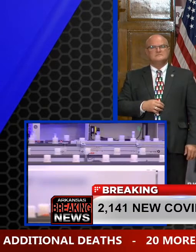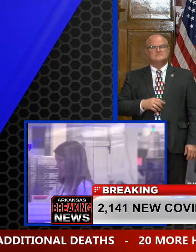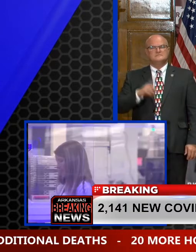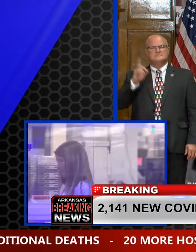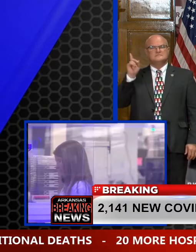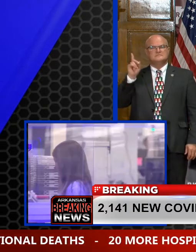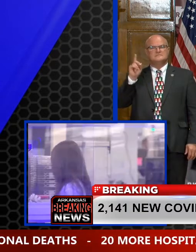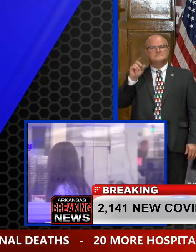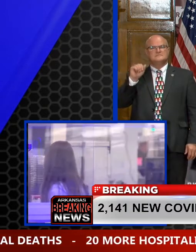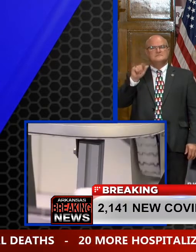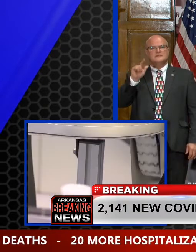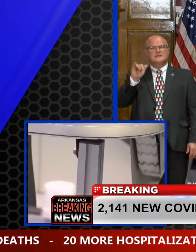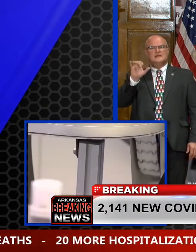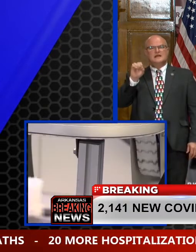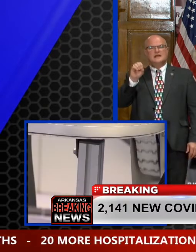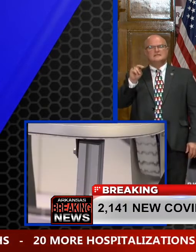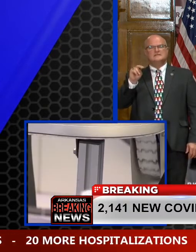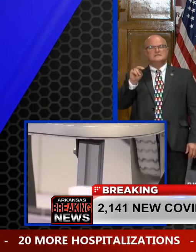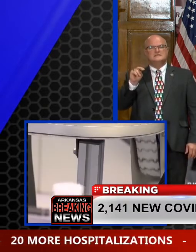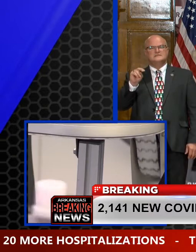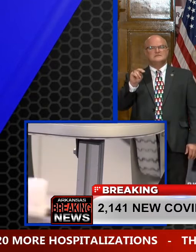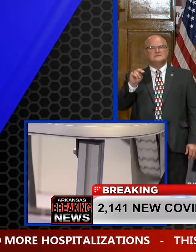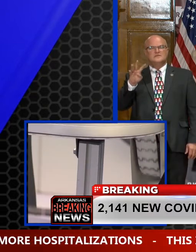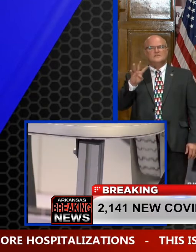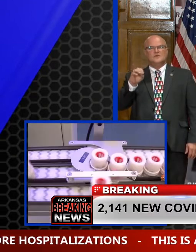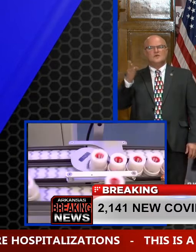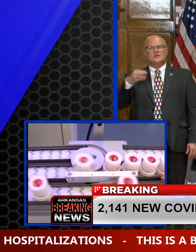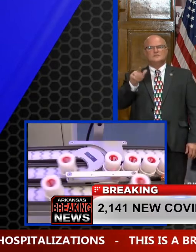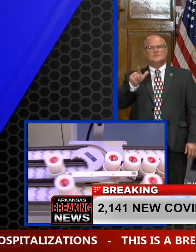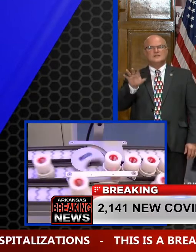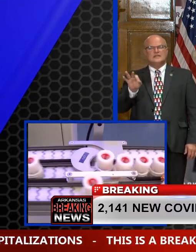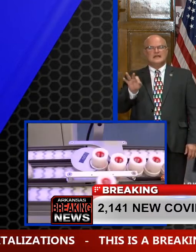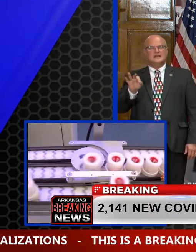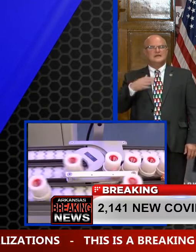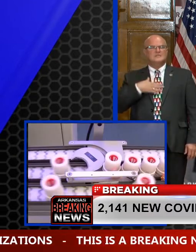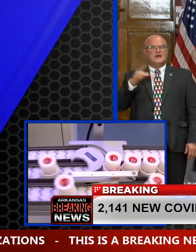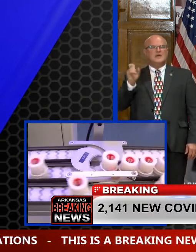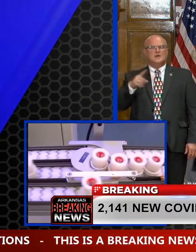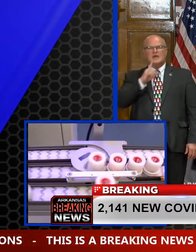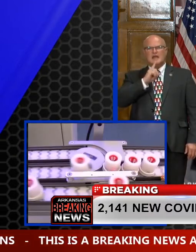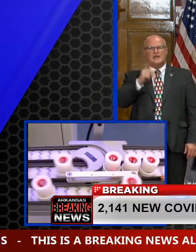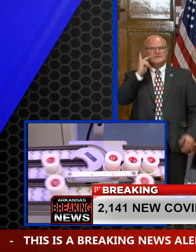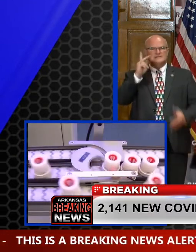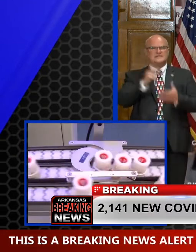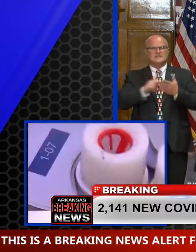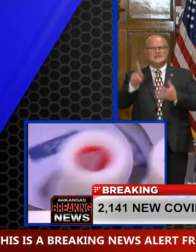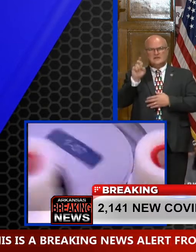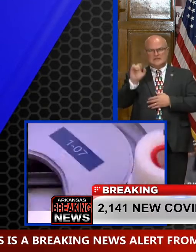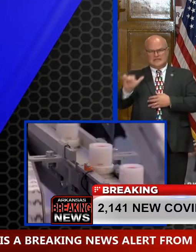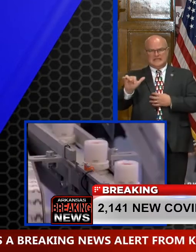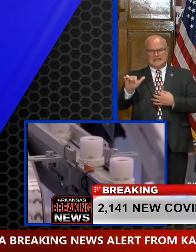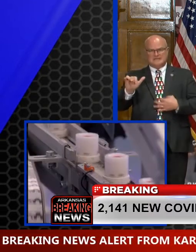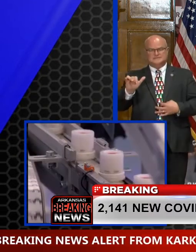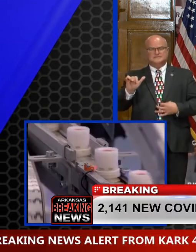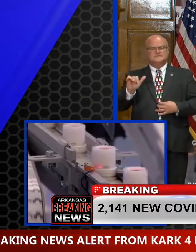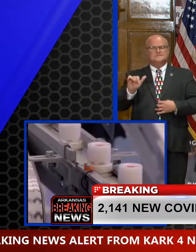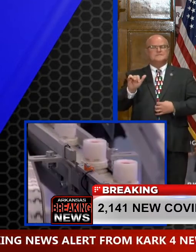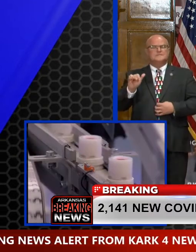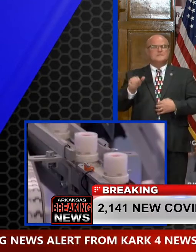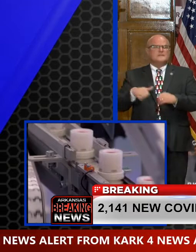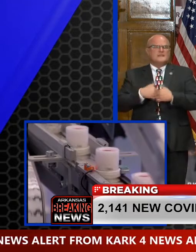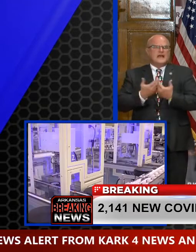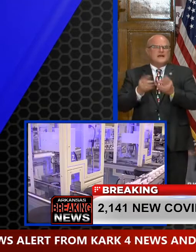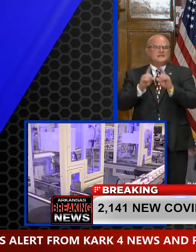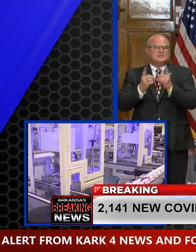Governor, this is Allison with 4029 in Northwest Arkansas. My question is actually for Secretary Key. How is